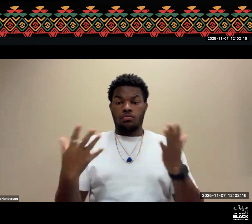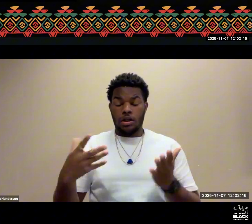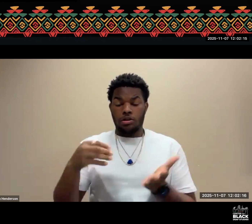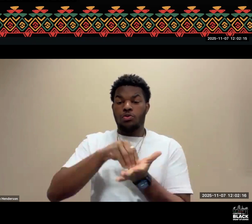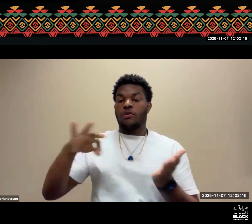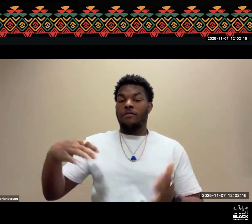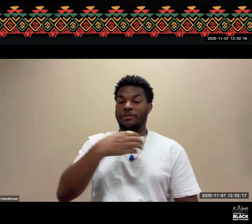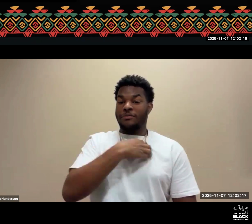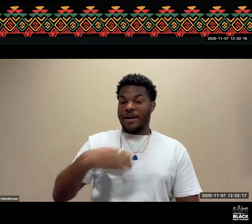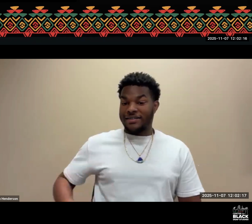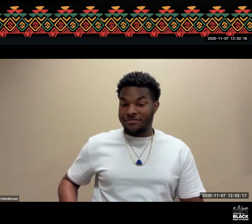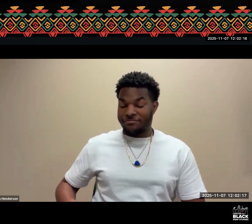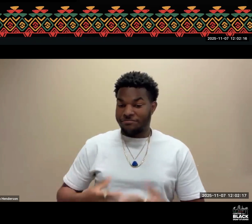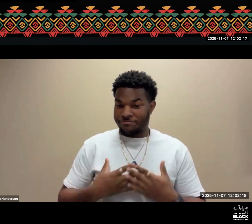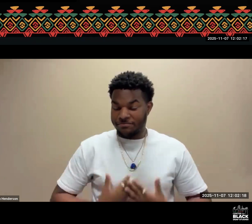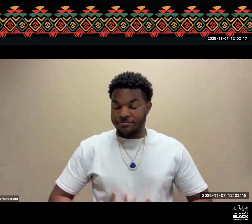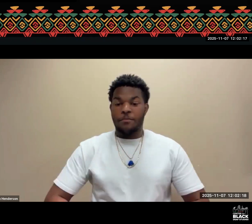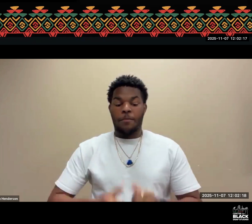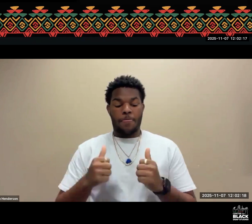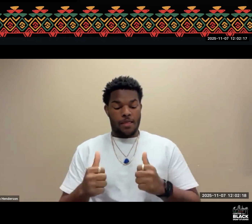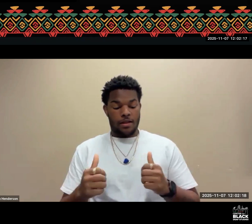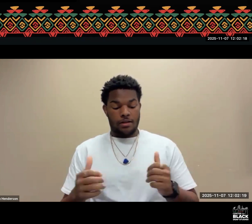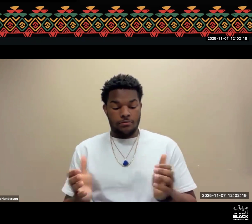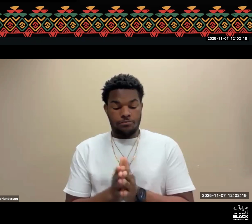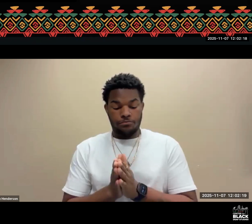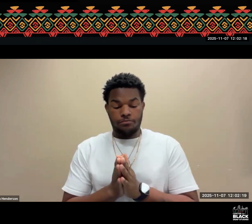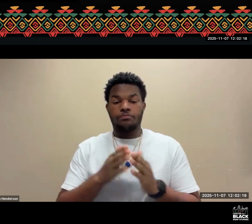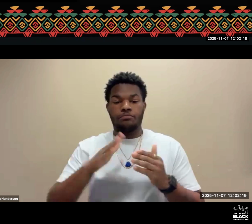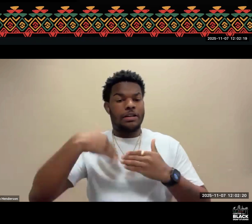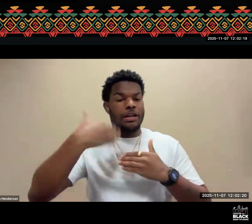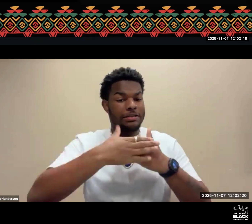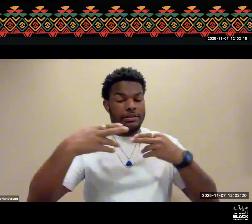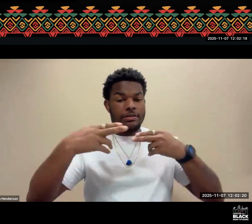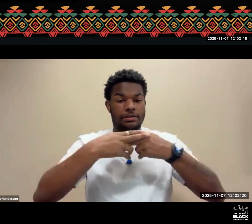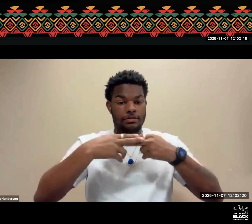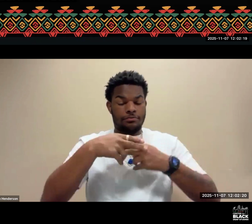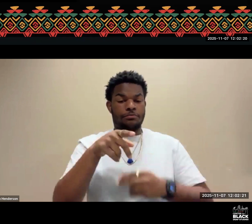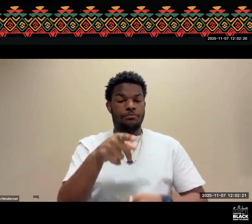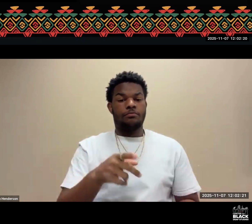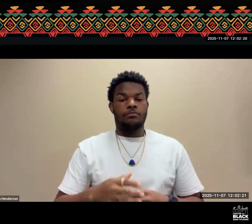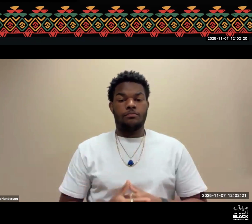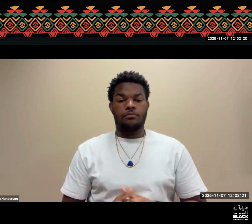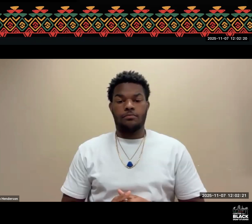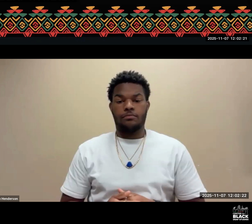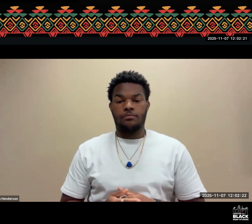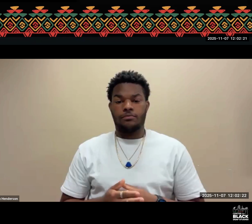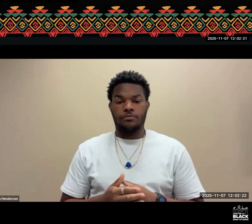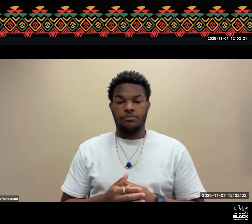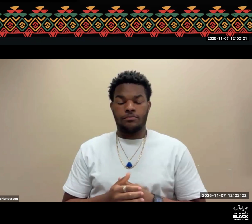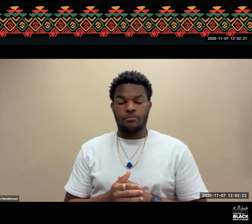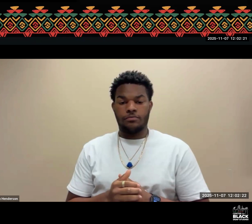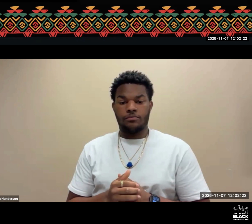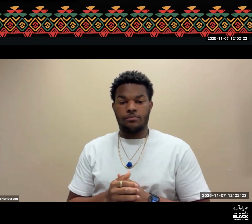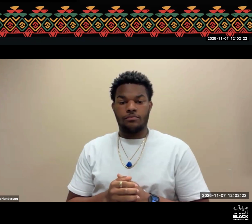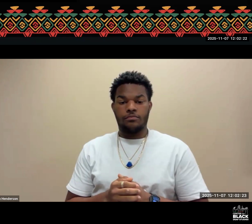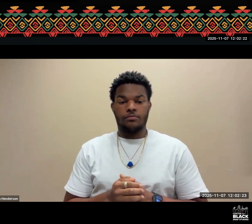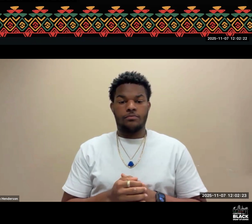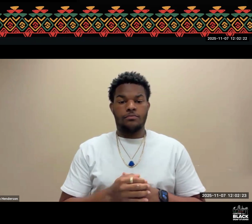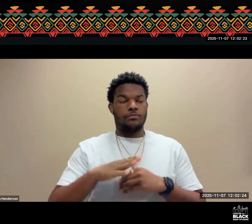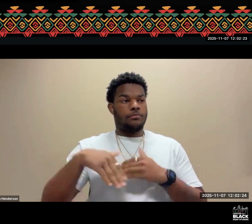2027. My role for the Center of Baghdad Studies is a student ambassador. So I'm here to do the introductions for today.